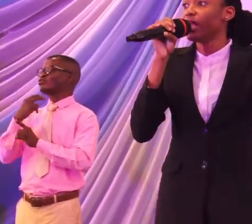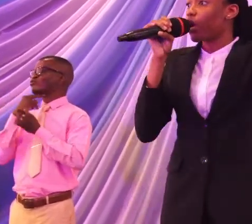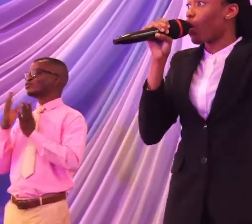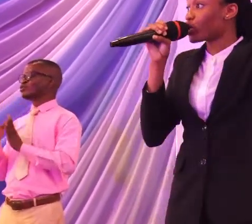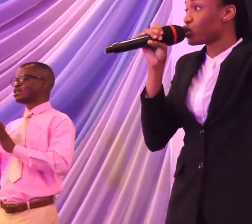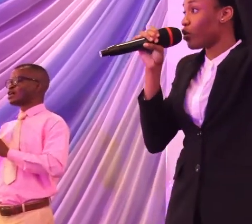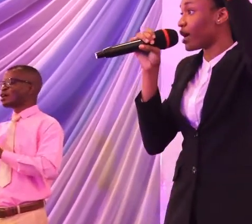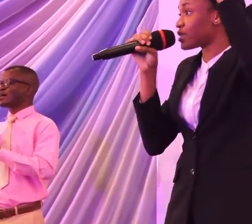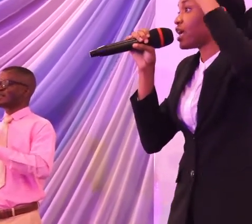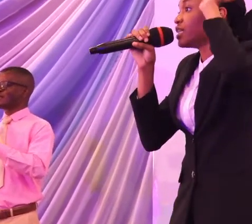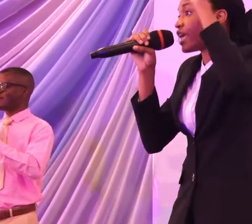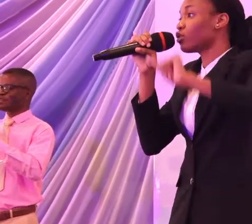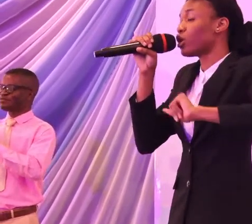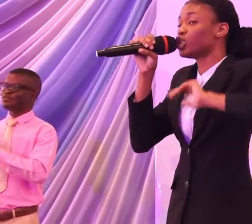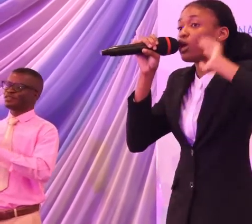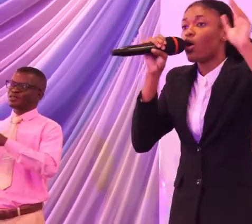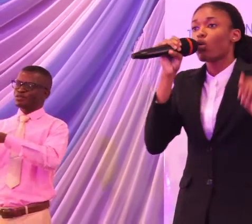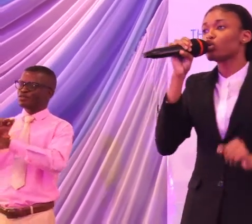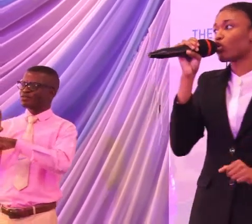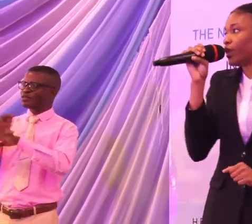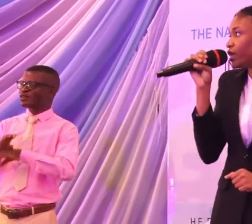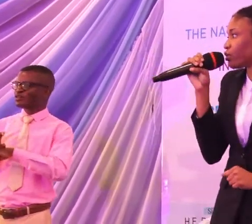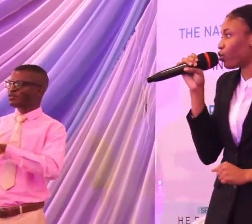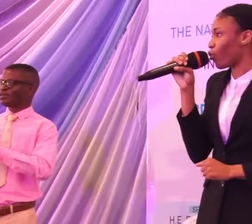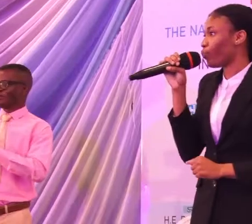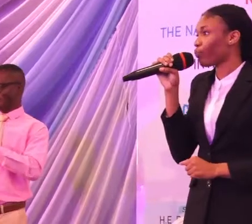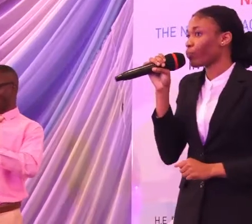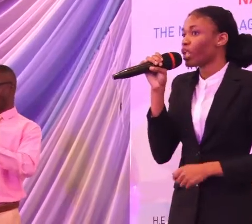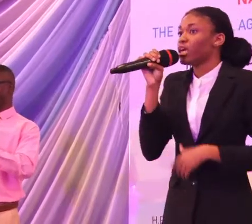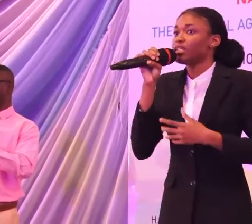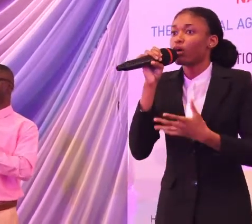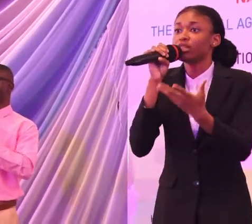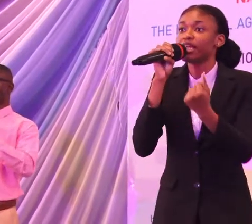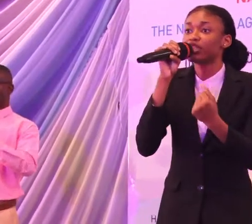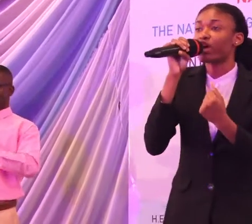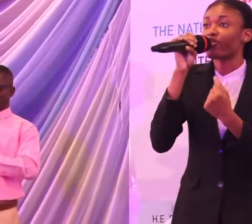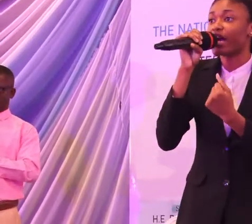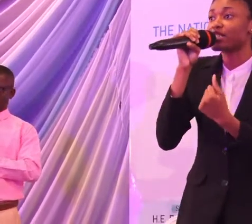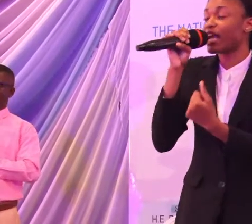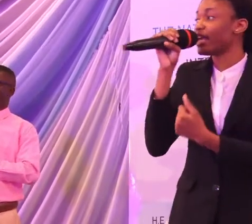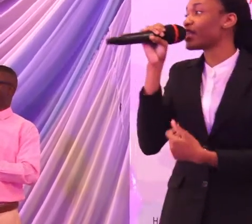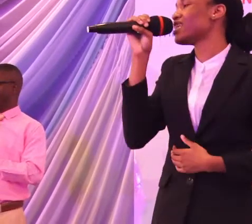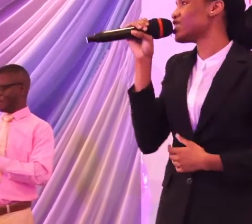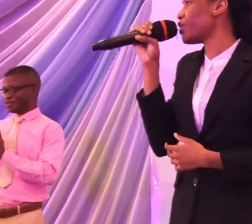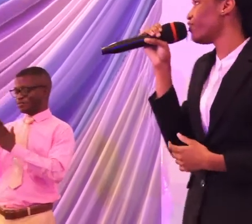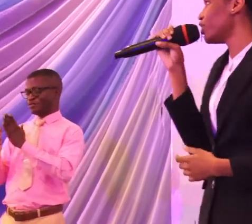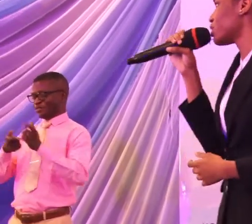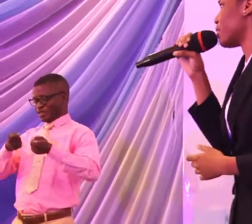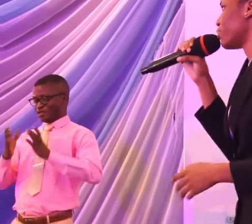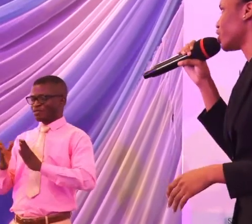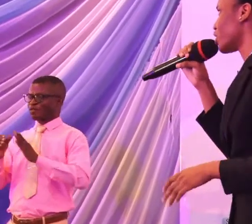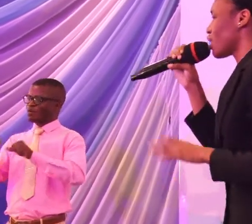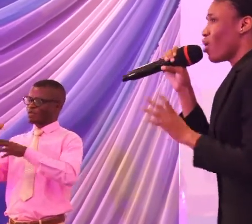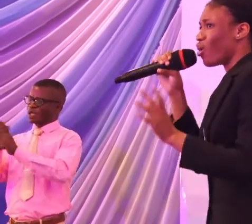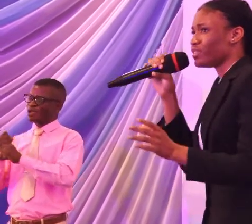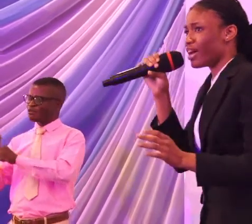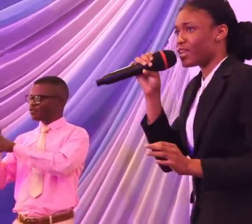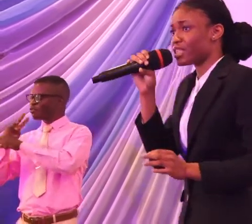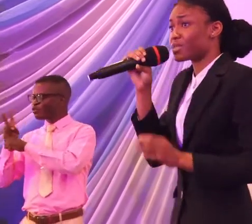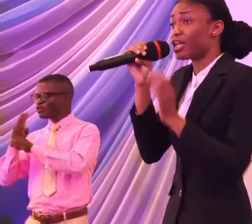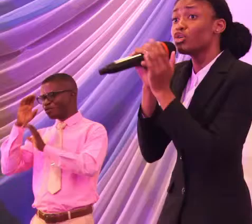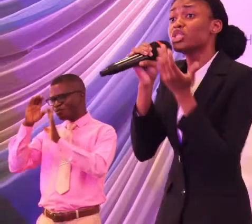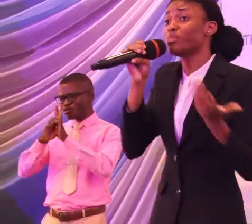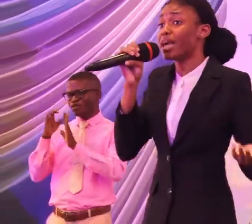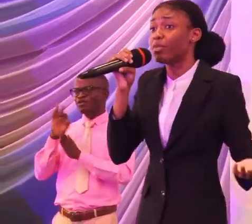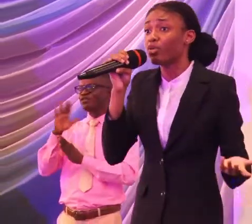of the customers, technology also plays a role. Now, these traffickers can get intimate videos and pictures of their